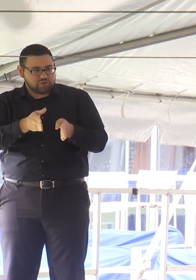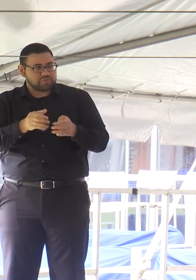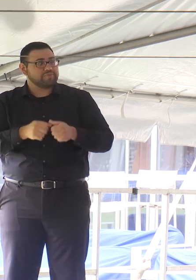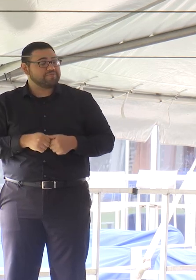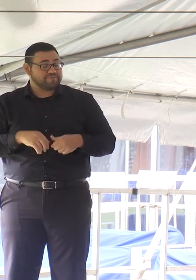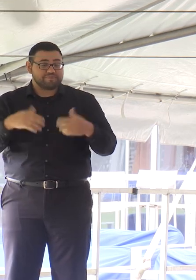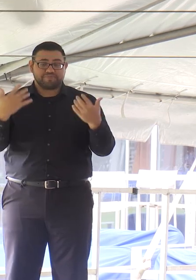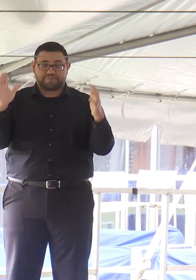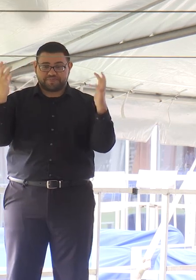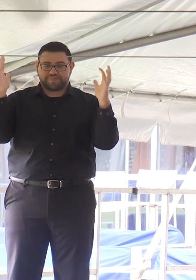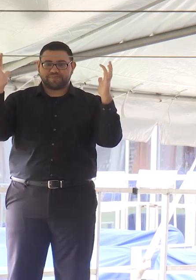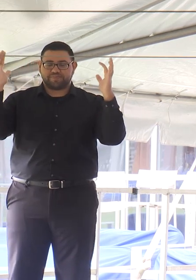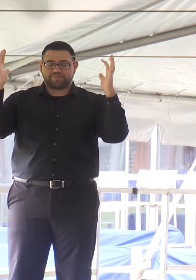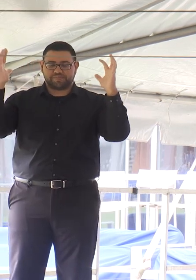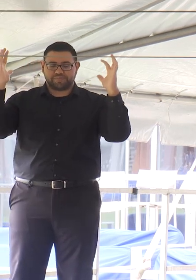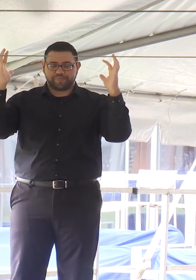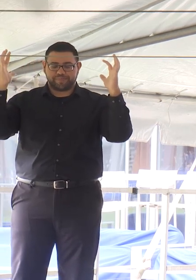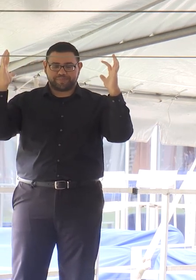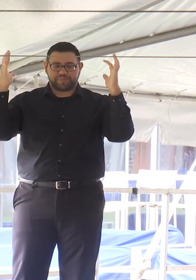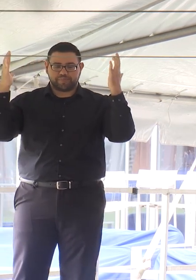us.